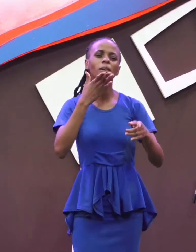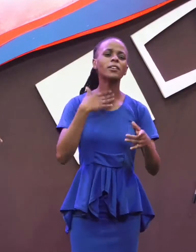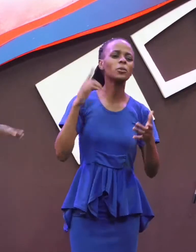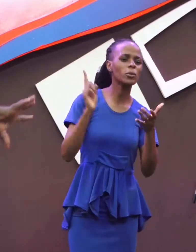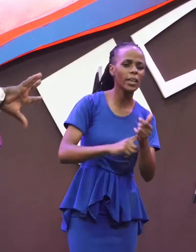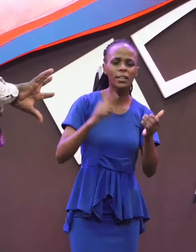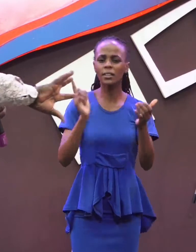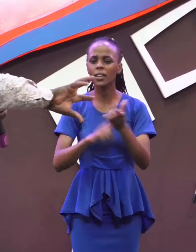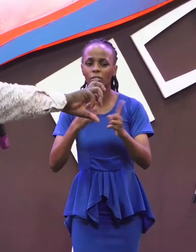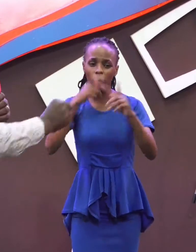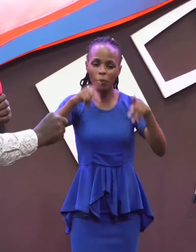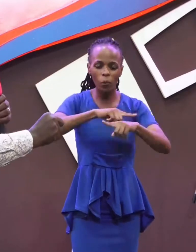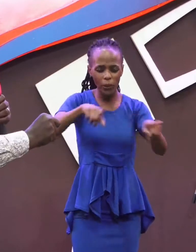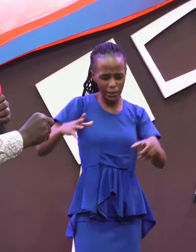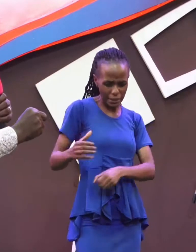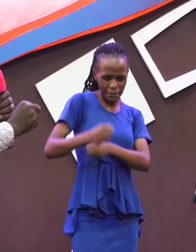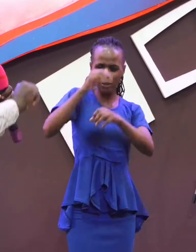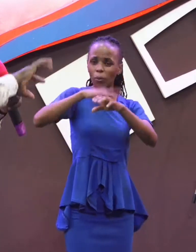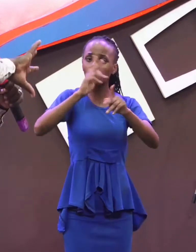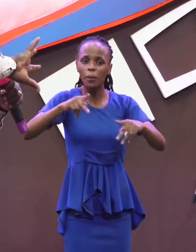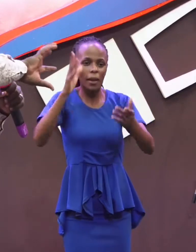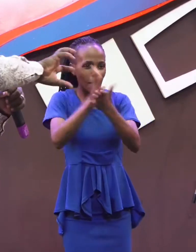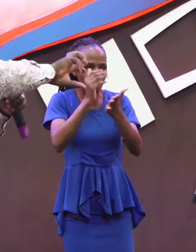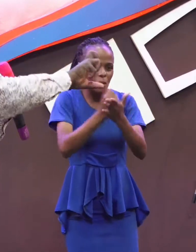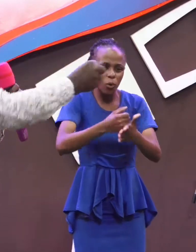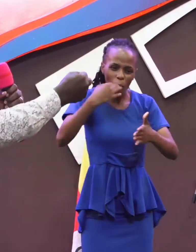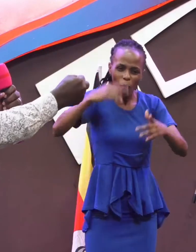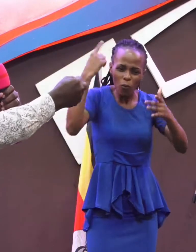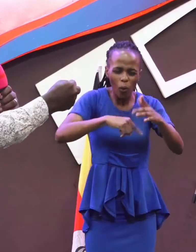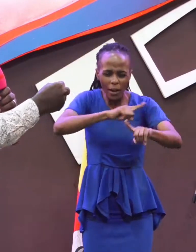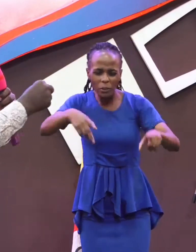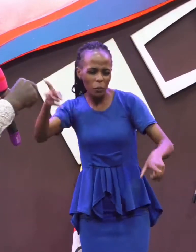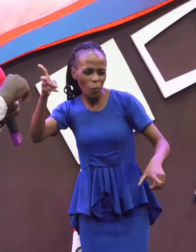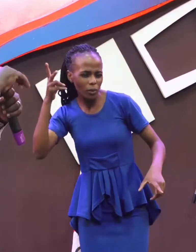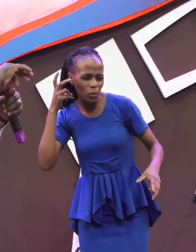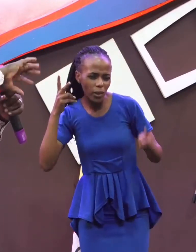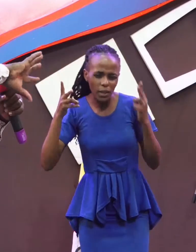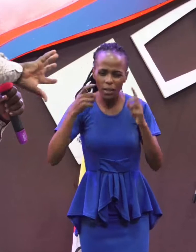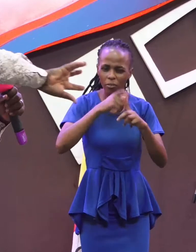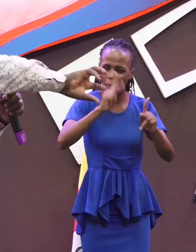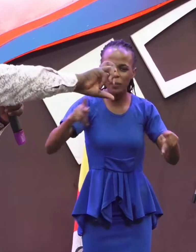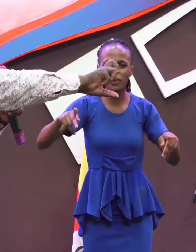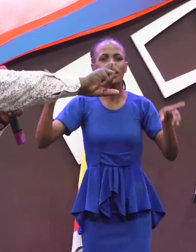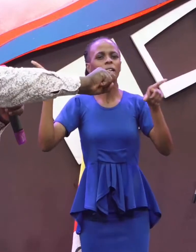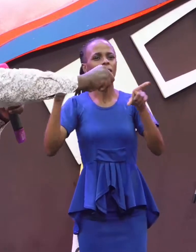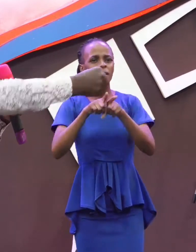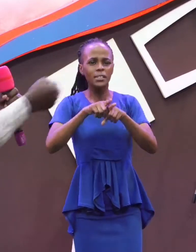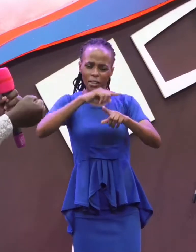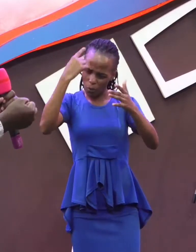want to get on them. But we hold on to people because of what you want to hear from